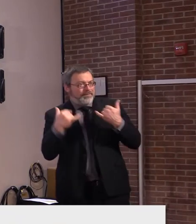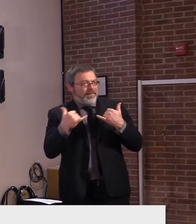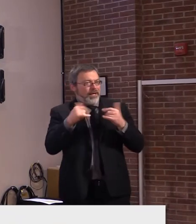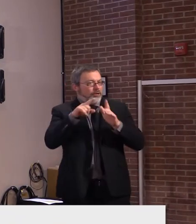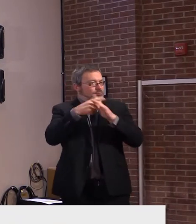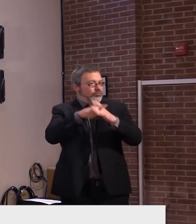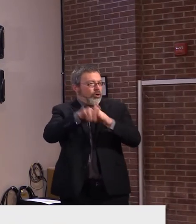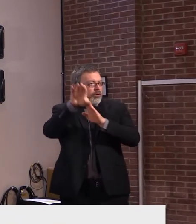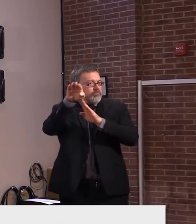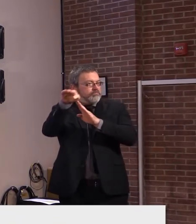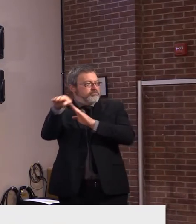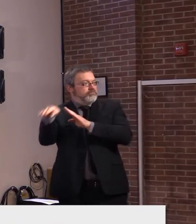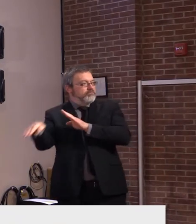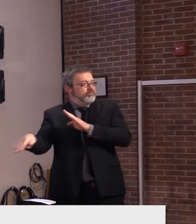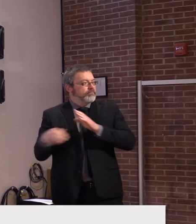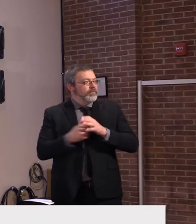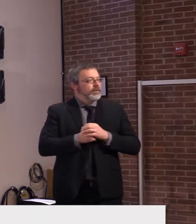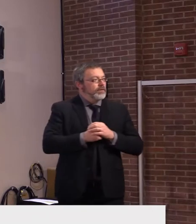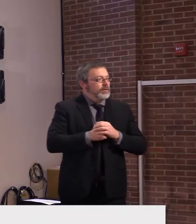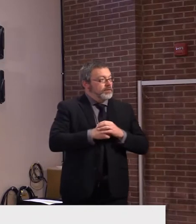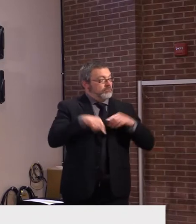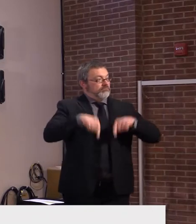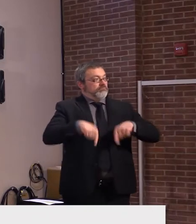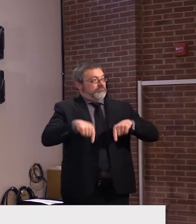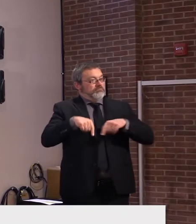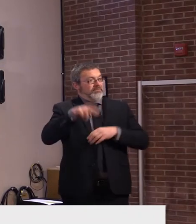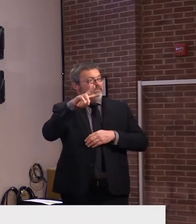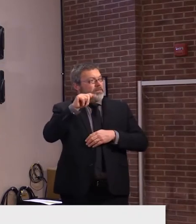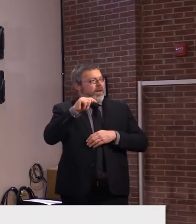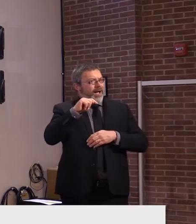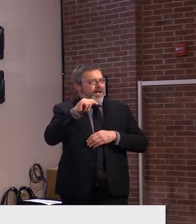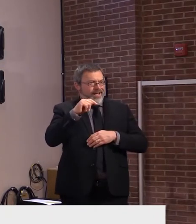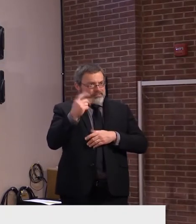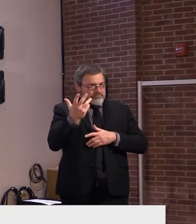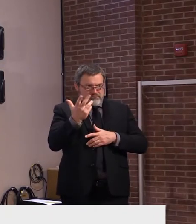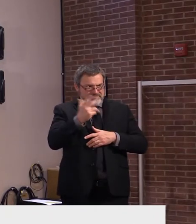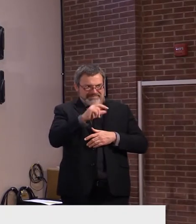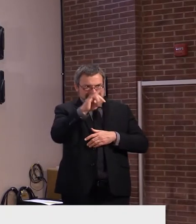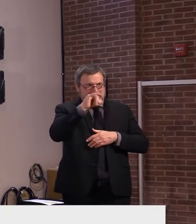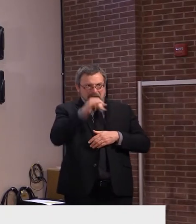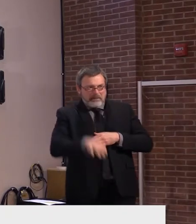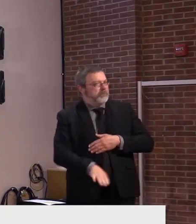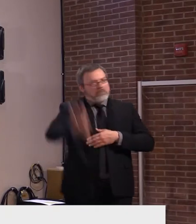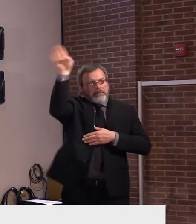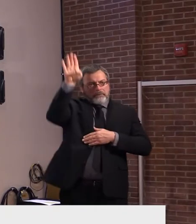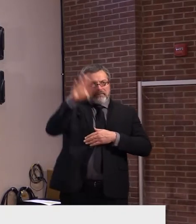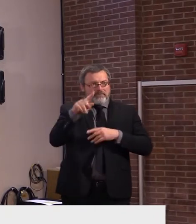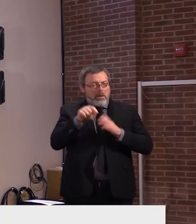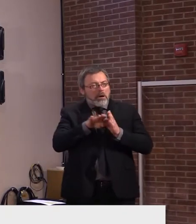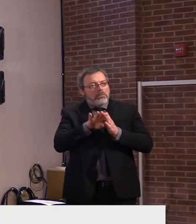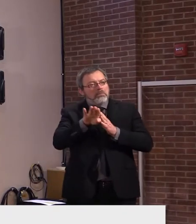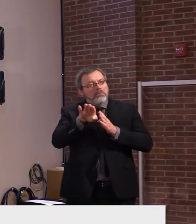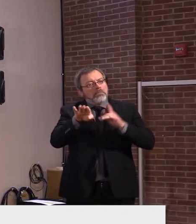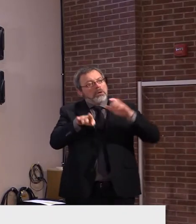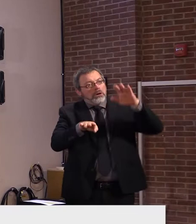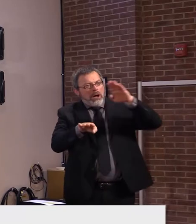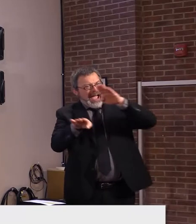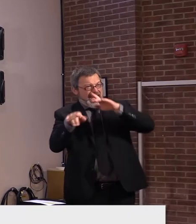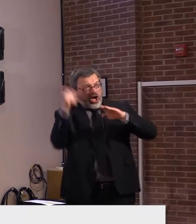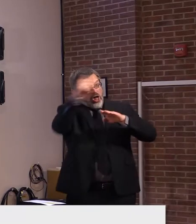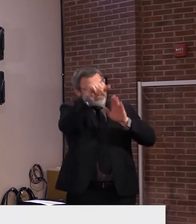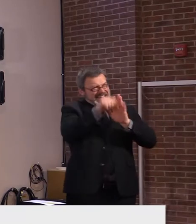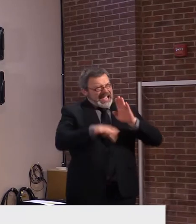again, starting to see some improvement this week as well. So looking across the country on a county-by-county basis, this is looking at